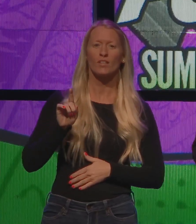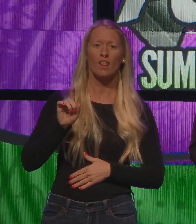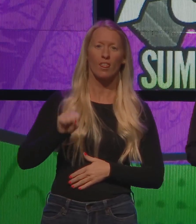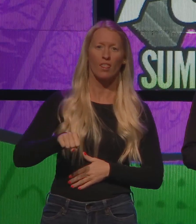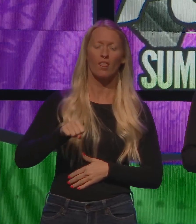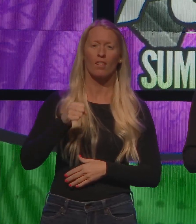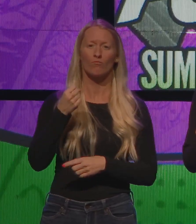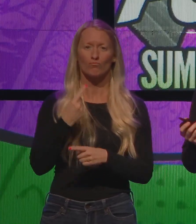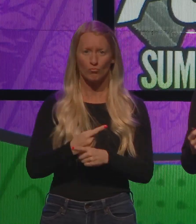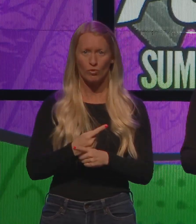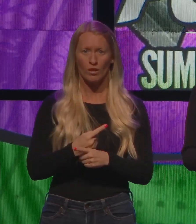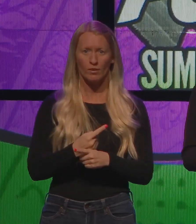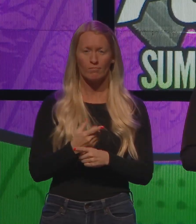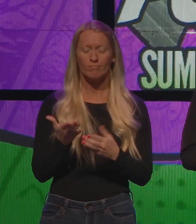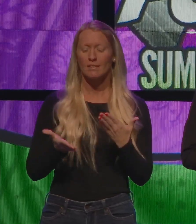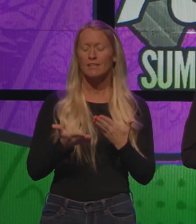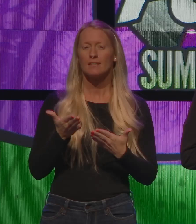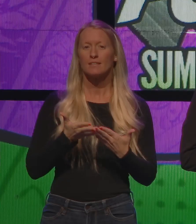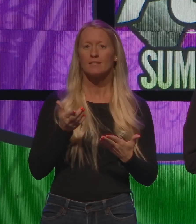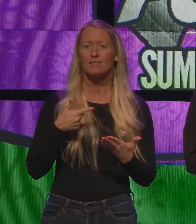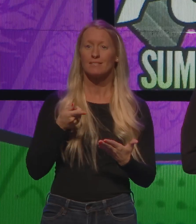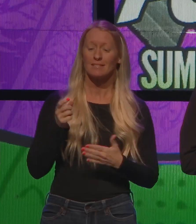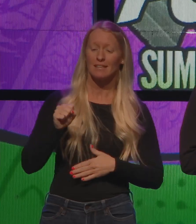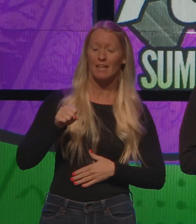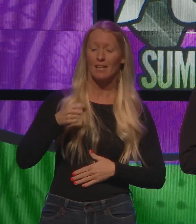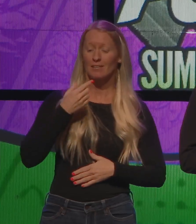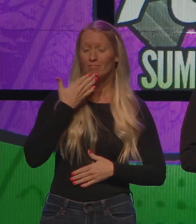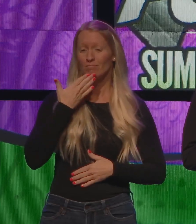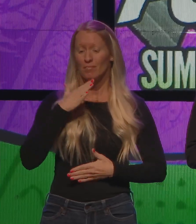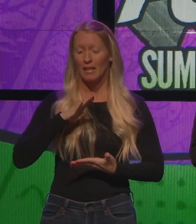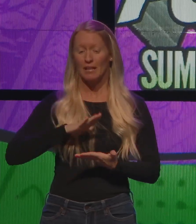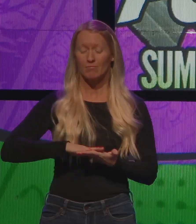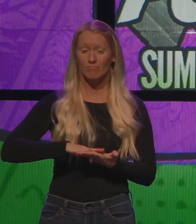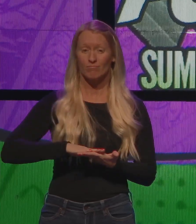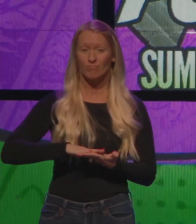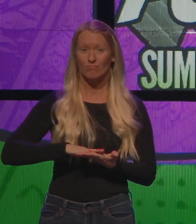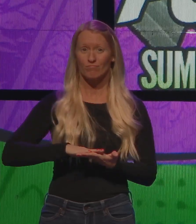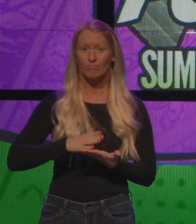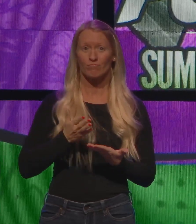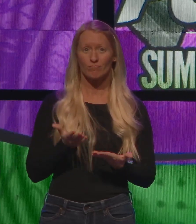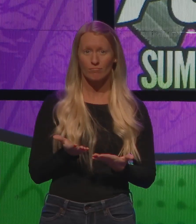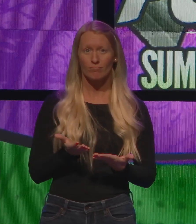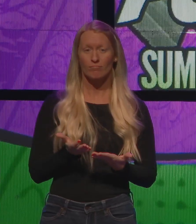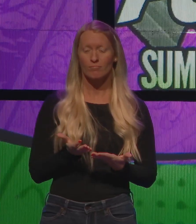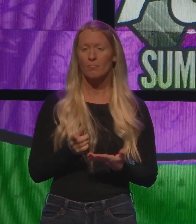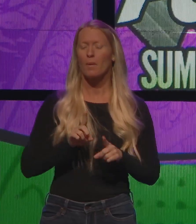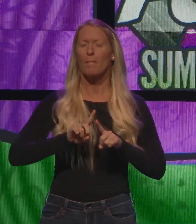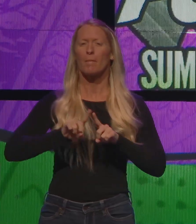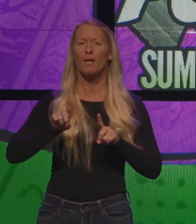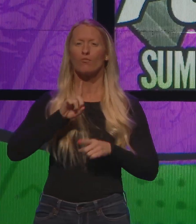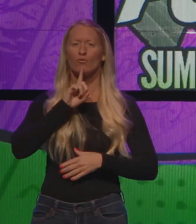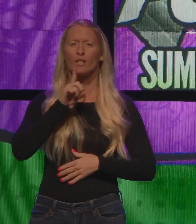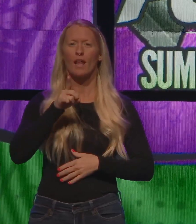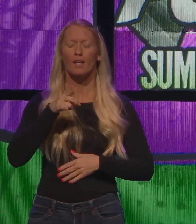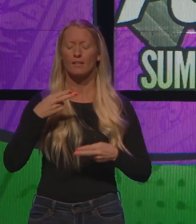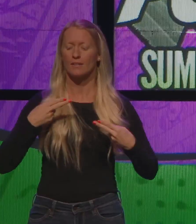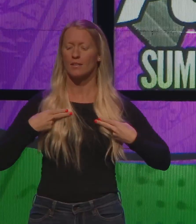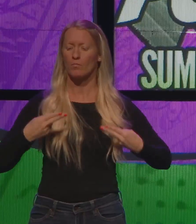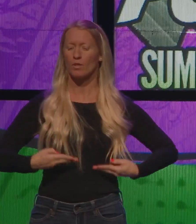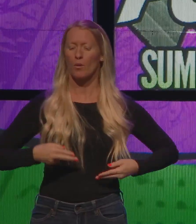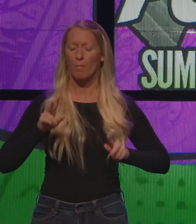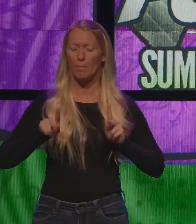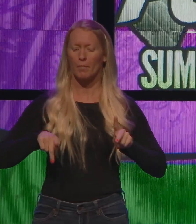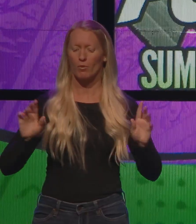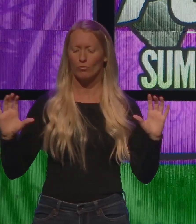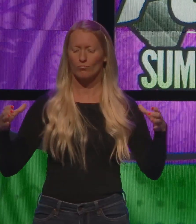It might be easy to be like, oh yeah, we are pretty bad. But the reality is that humanity is so